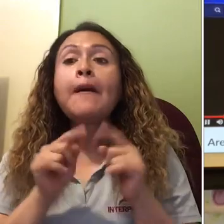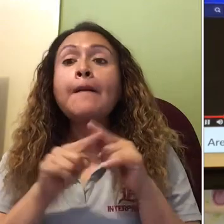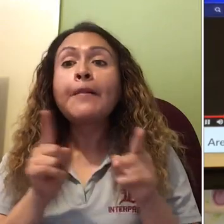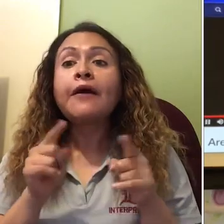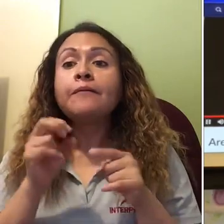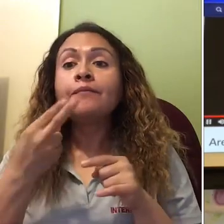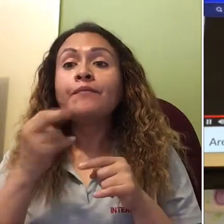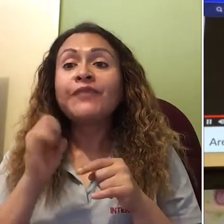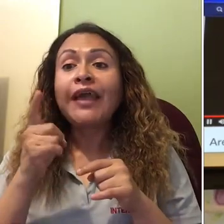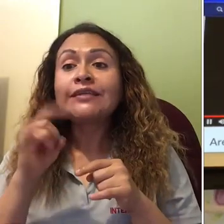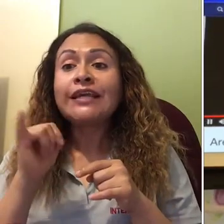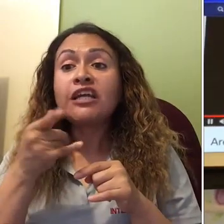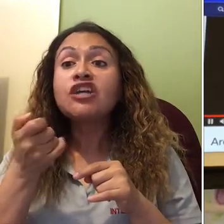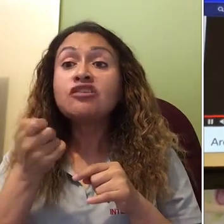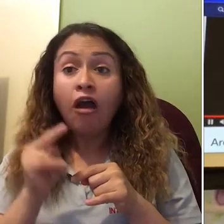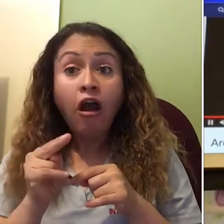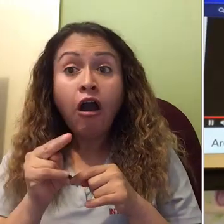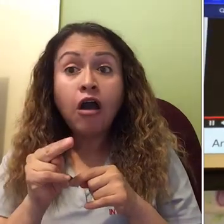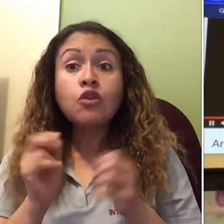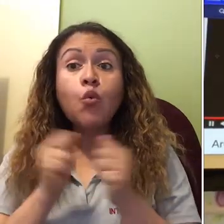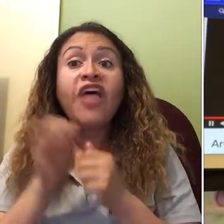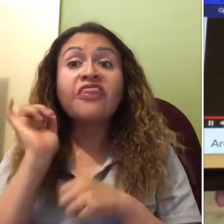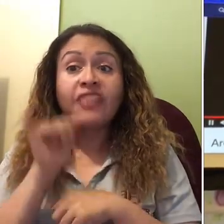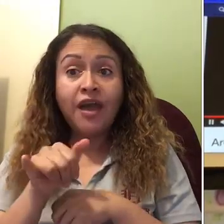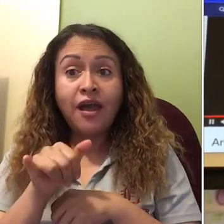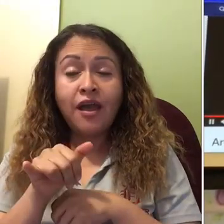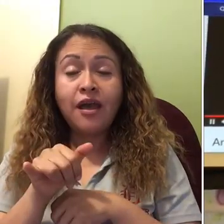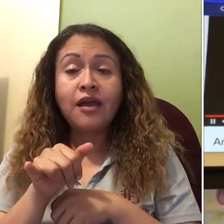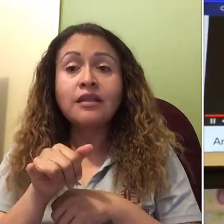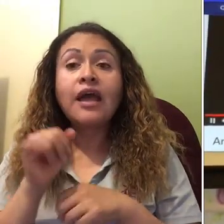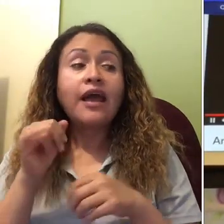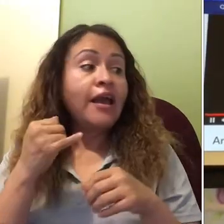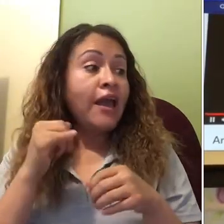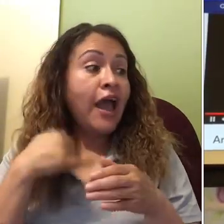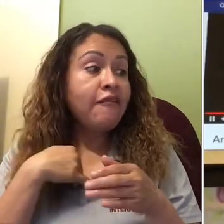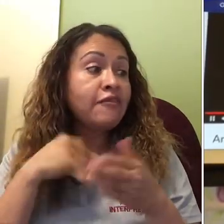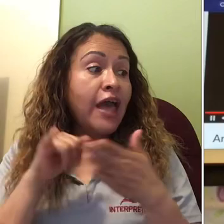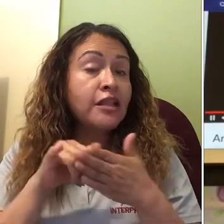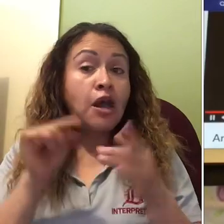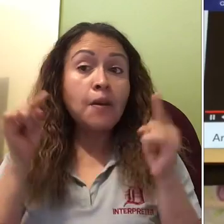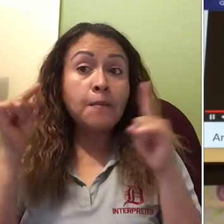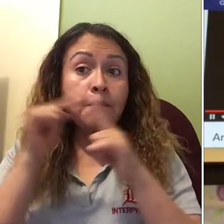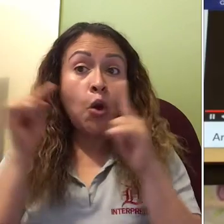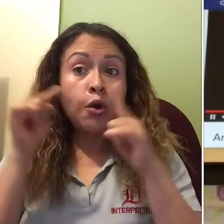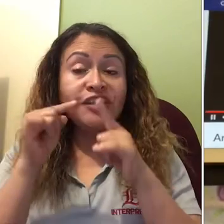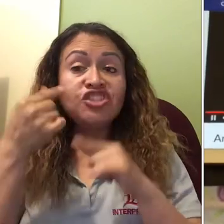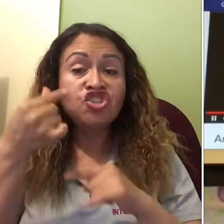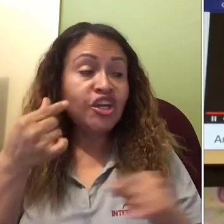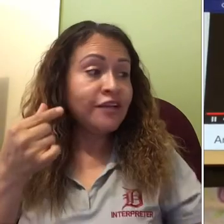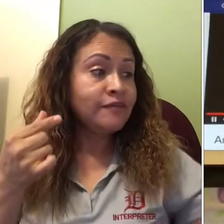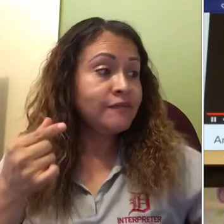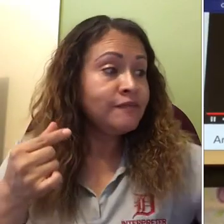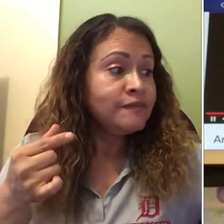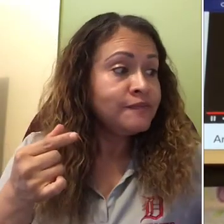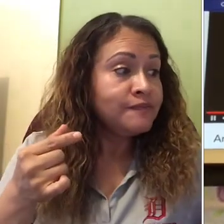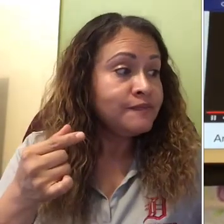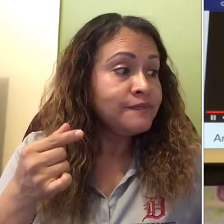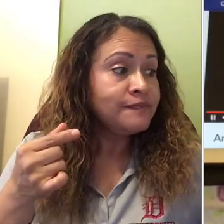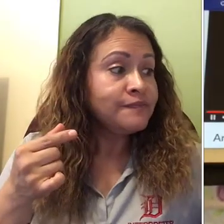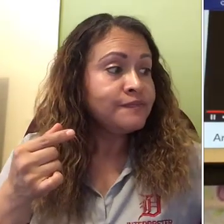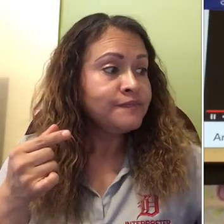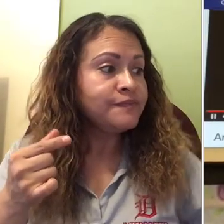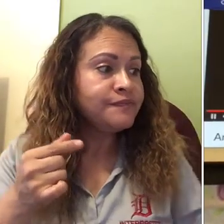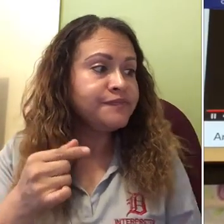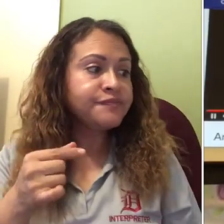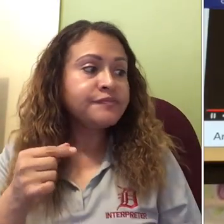with a hexagon, what you can think about is if we take this point right over here, and let's call this point G, and let's say it's the center